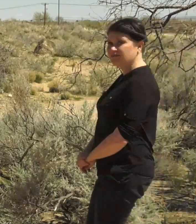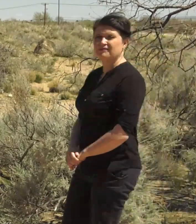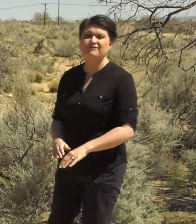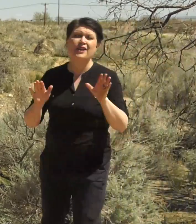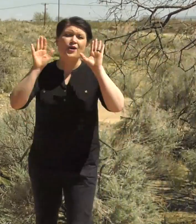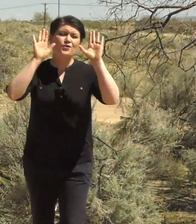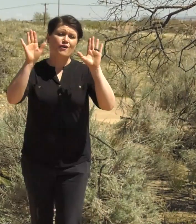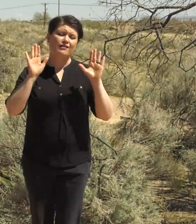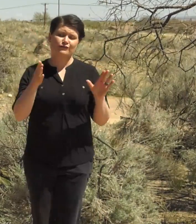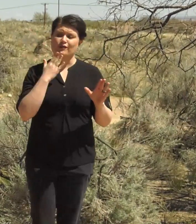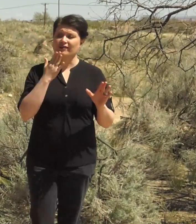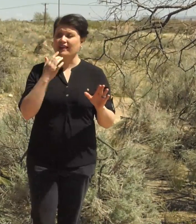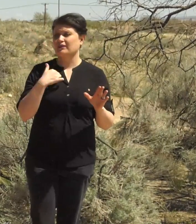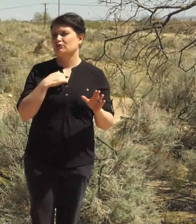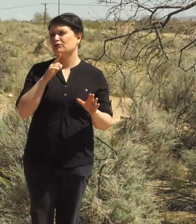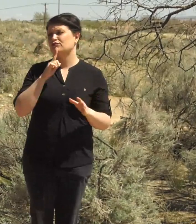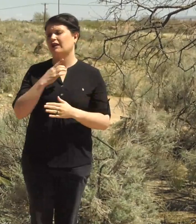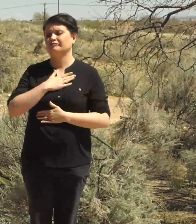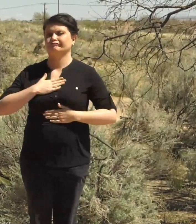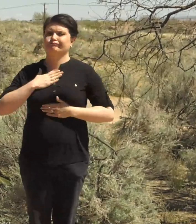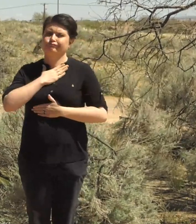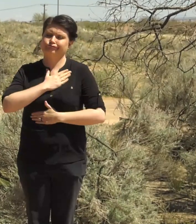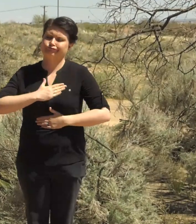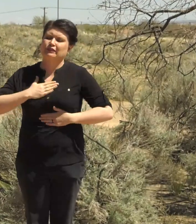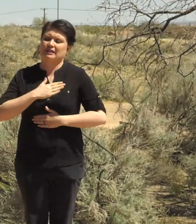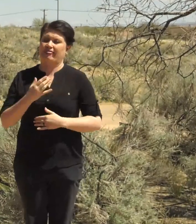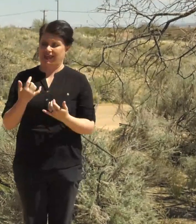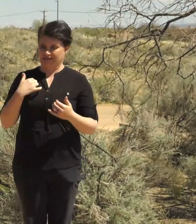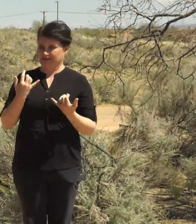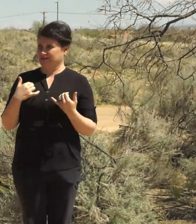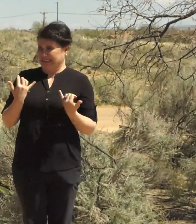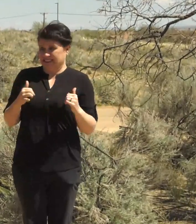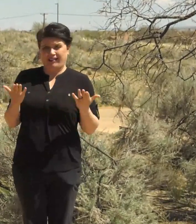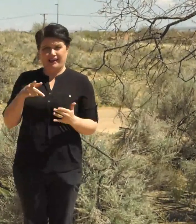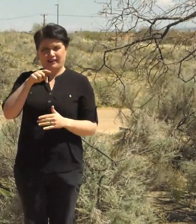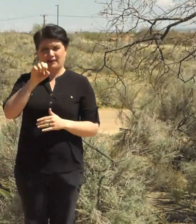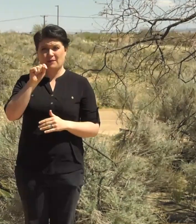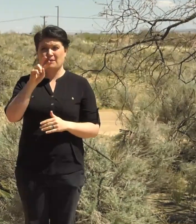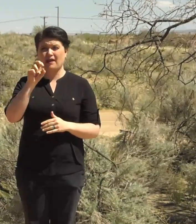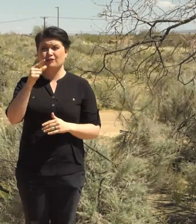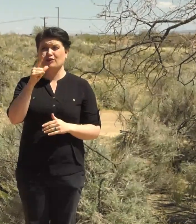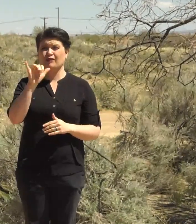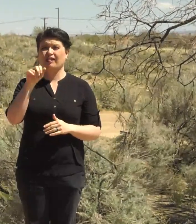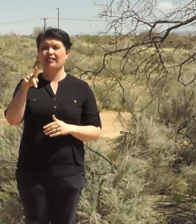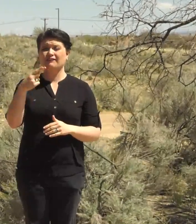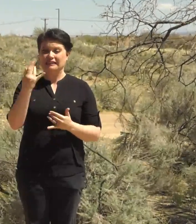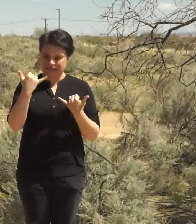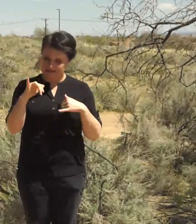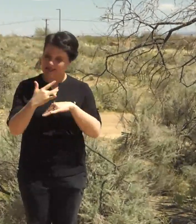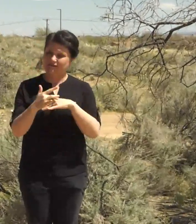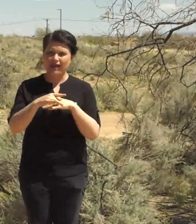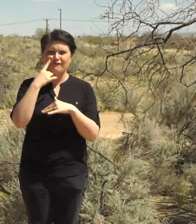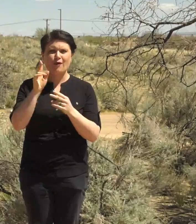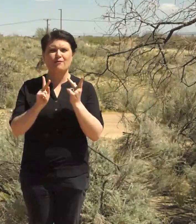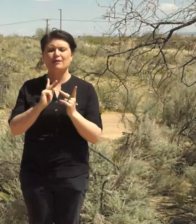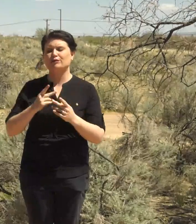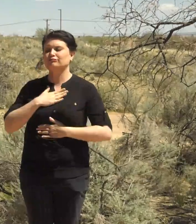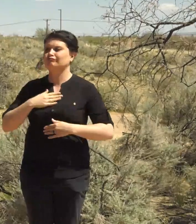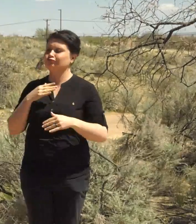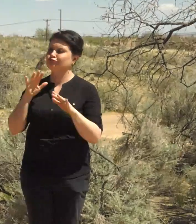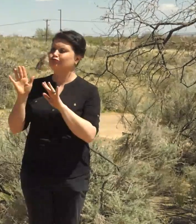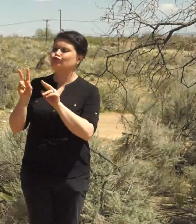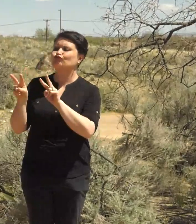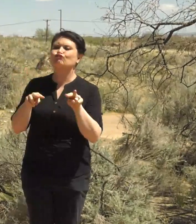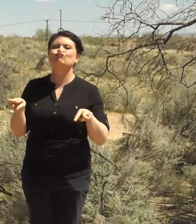Wonderful, and we're so glad, at least for the time being, our Petroglyph National Park is available to folks to use. So thank you so